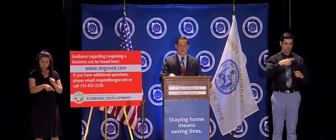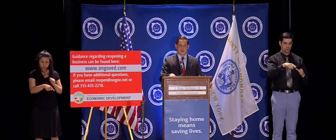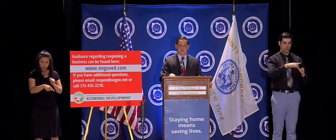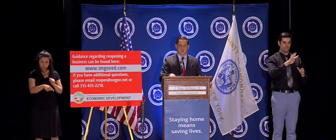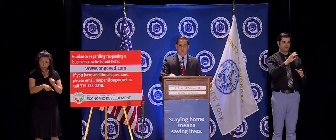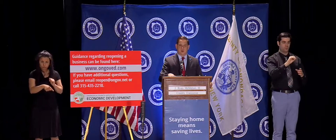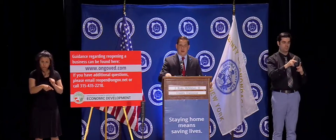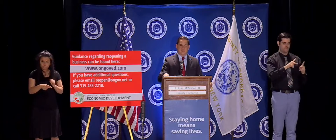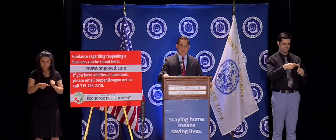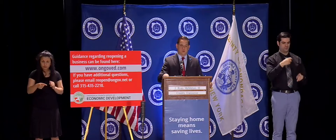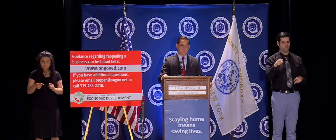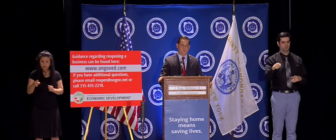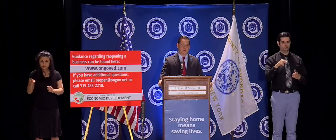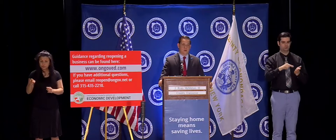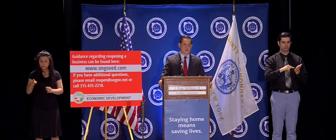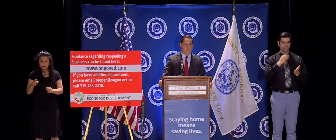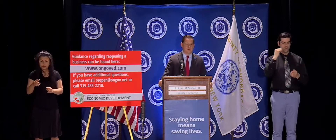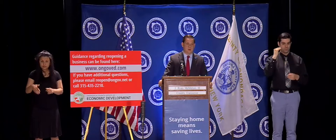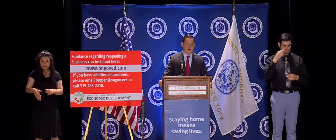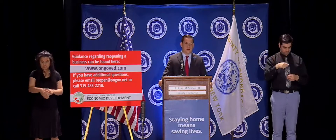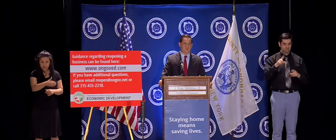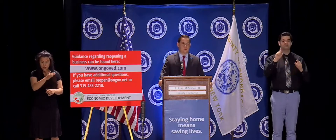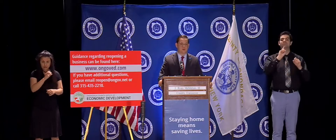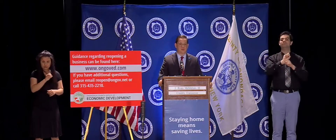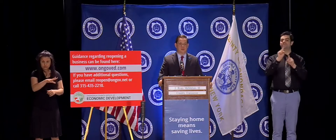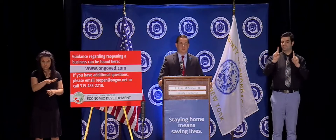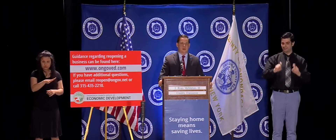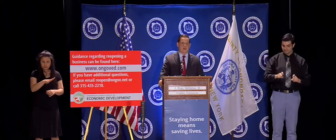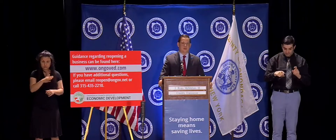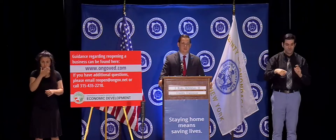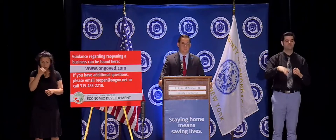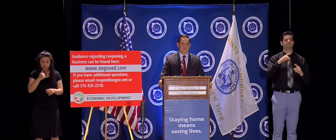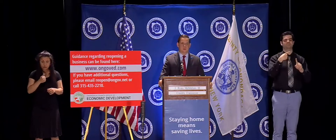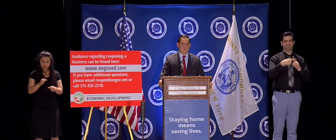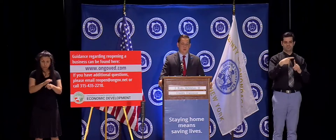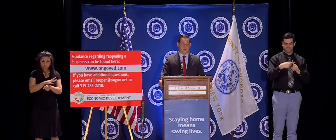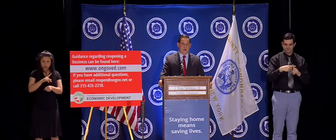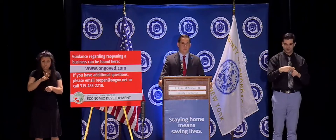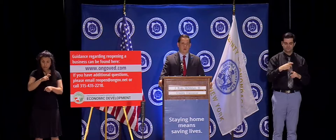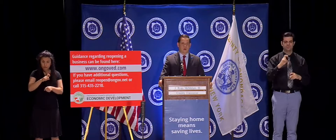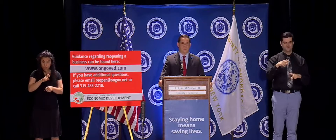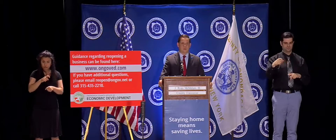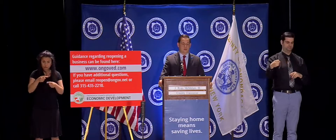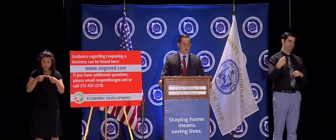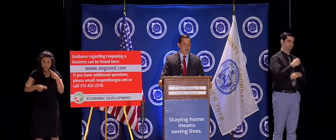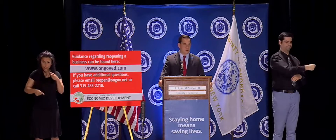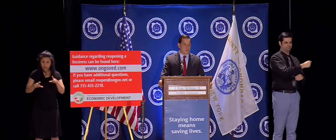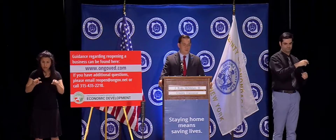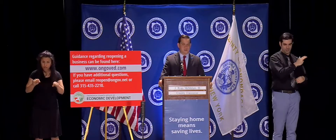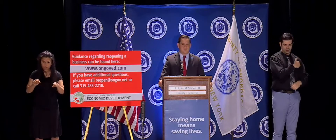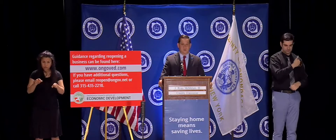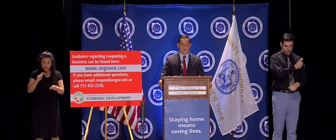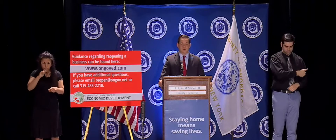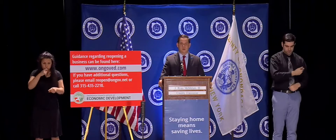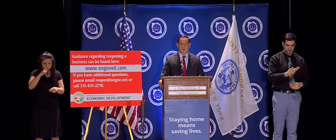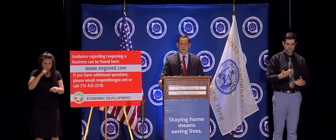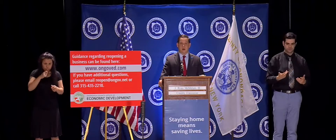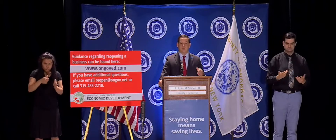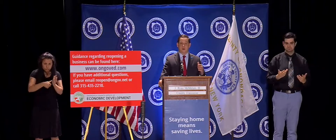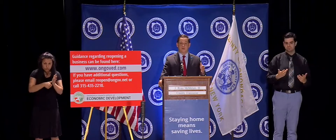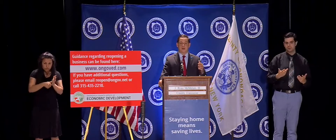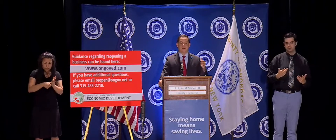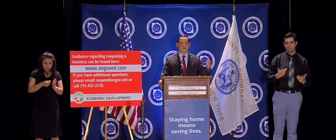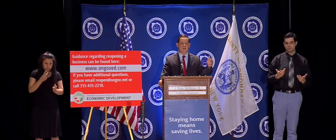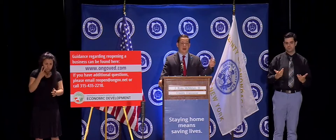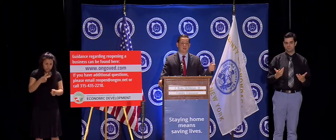were sick enough to go to the hospital, so they go to the hospital. The outcome has been a good outcome for these individuals. They're